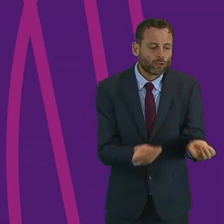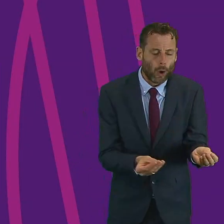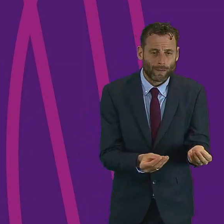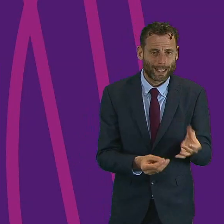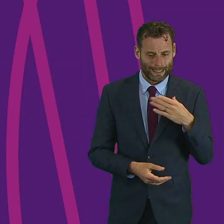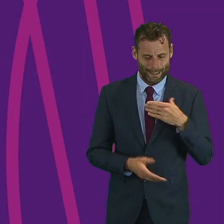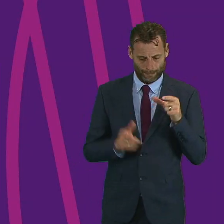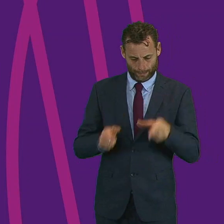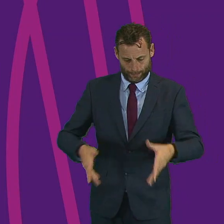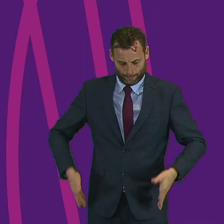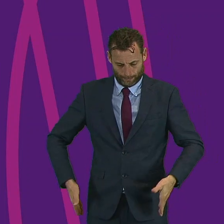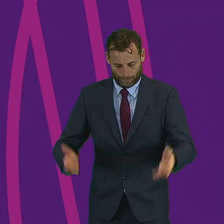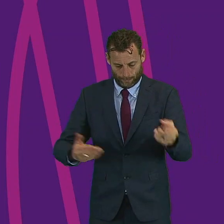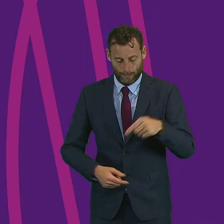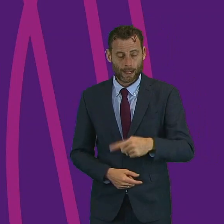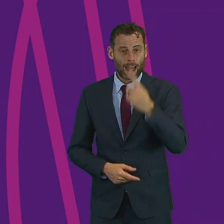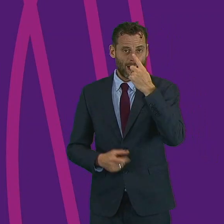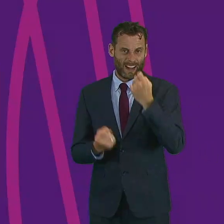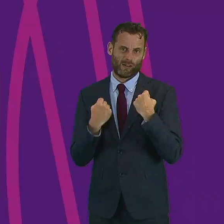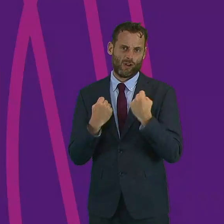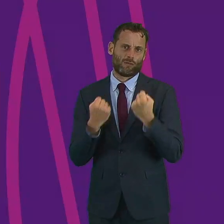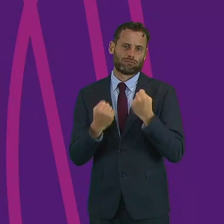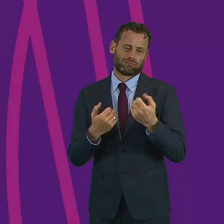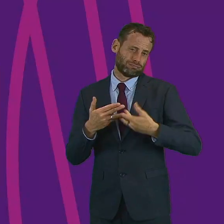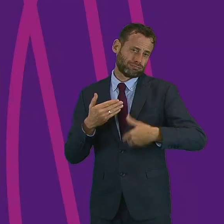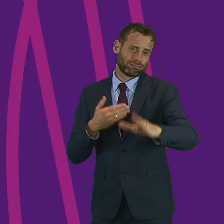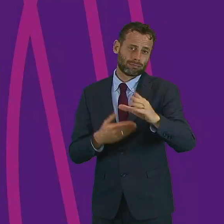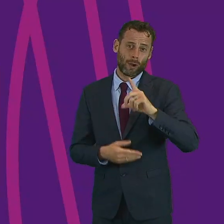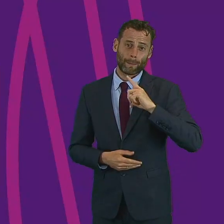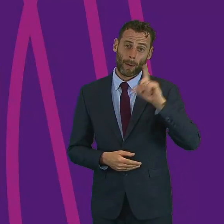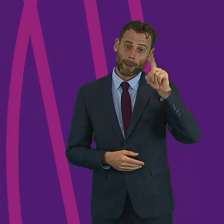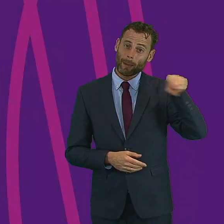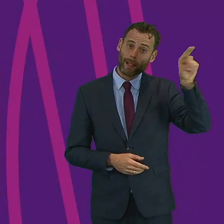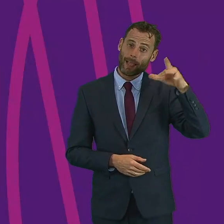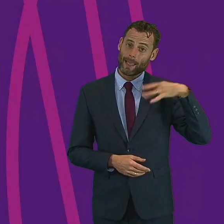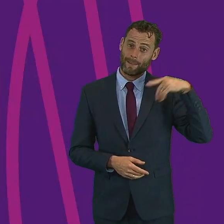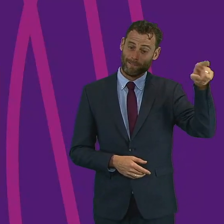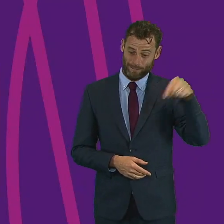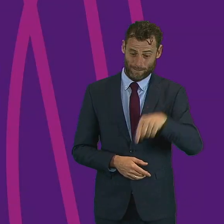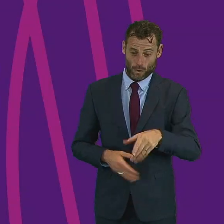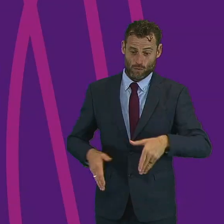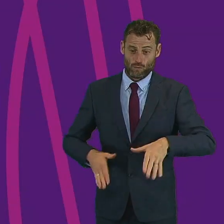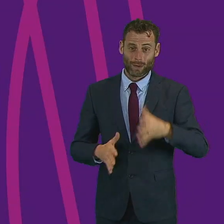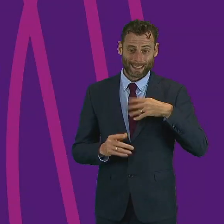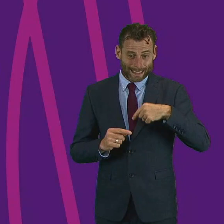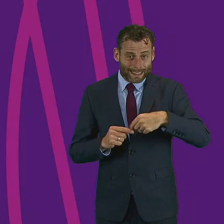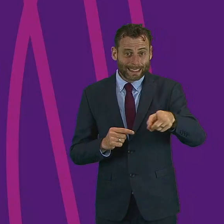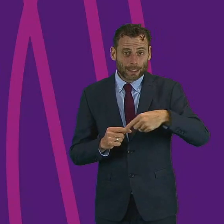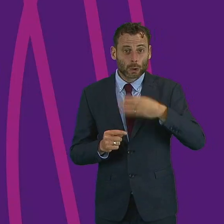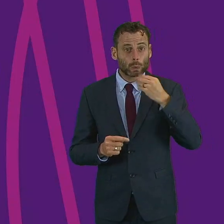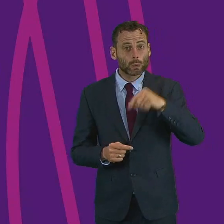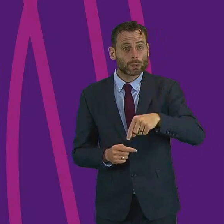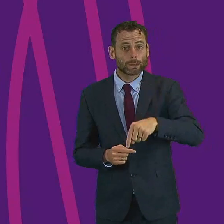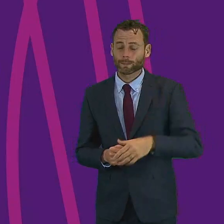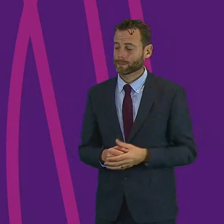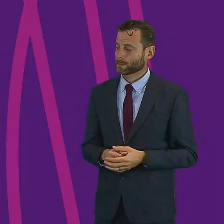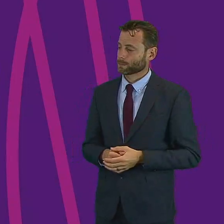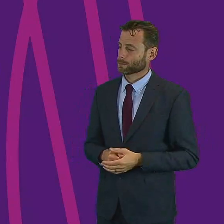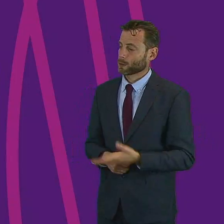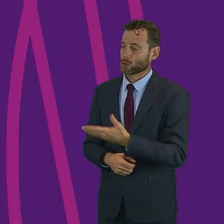particular. Cameron. night saw the third major landslide at